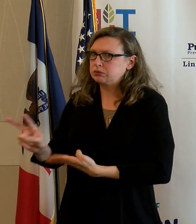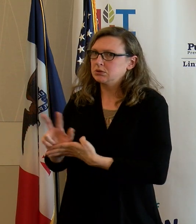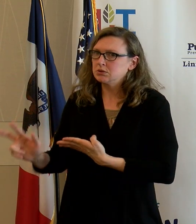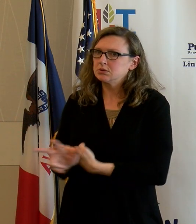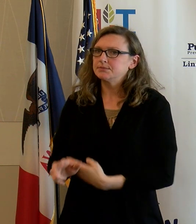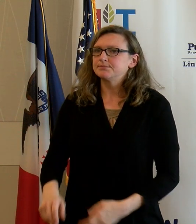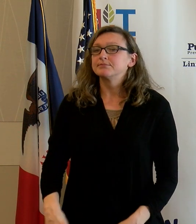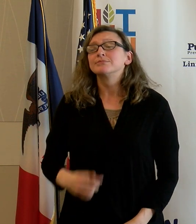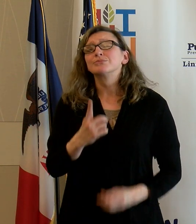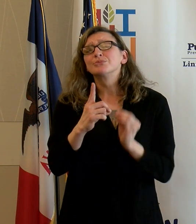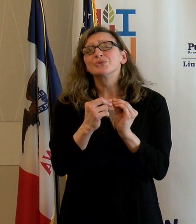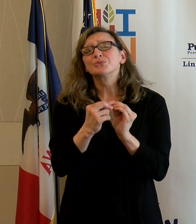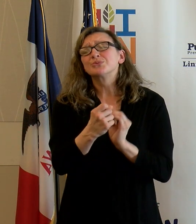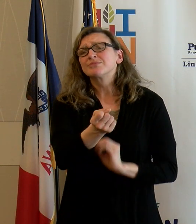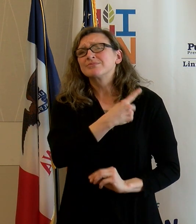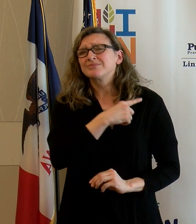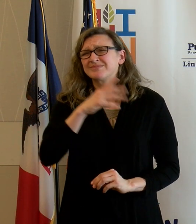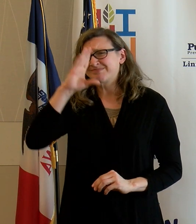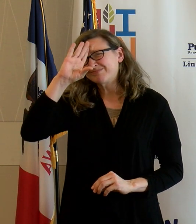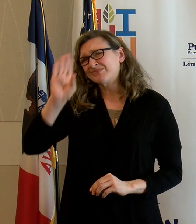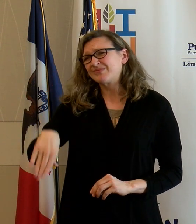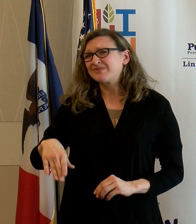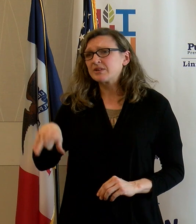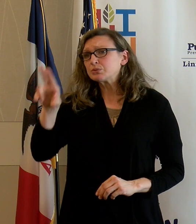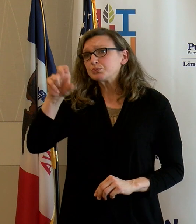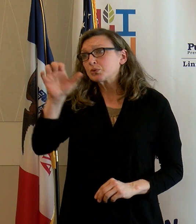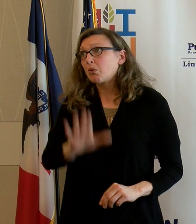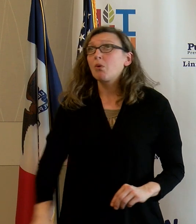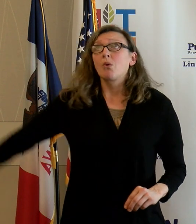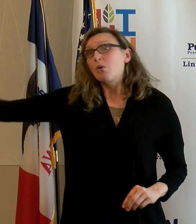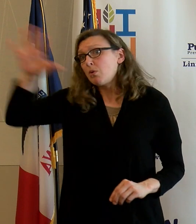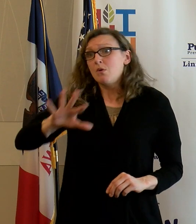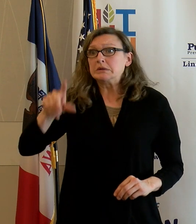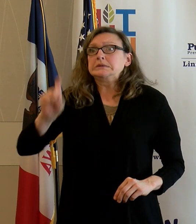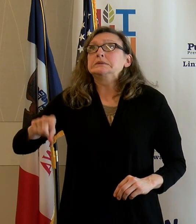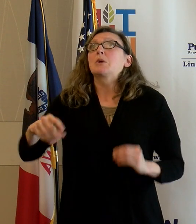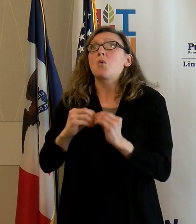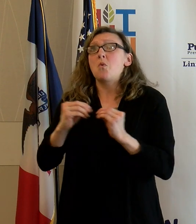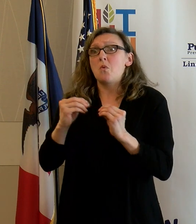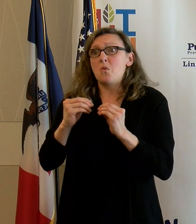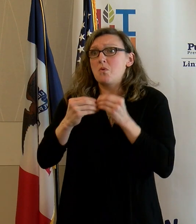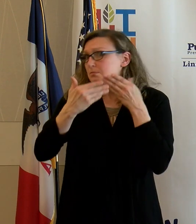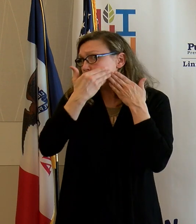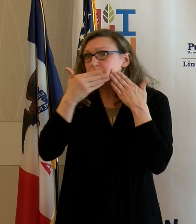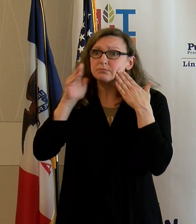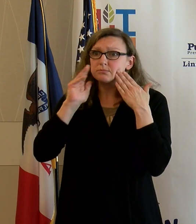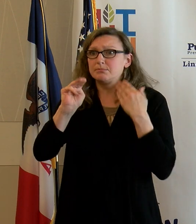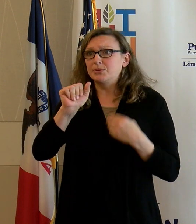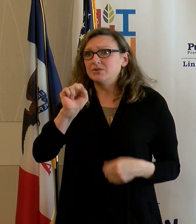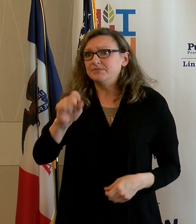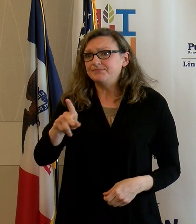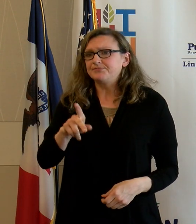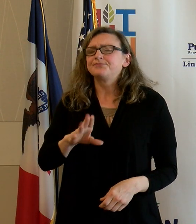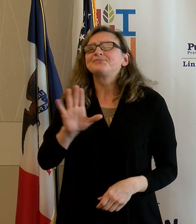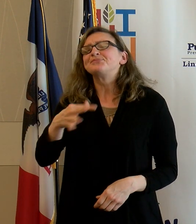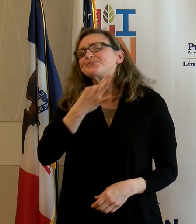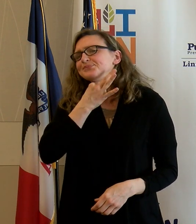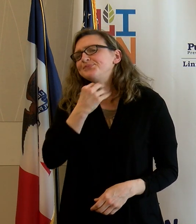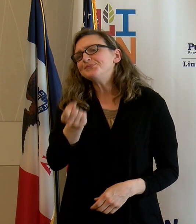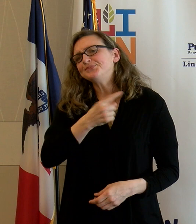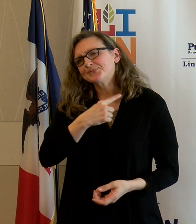so there's a national shortfall. Obviously, the hospitals are asking for more. If a doctor or a nurse were to buy or get donated maybe their